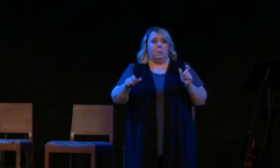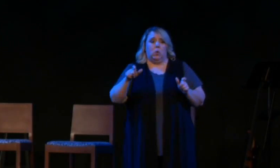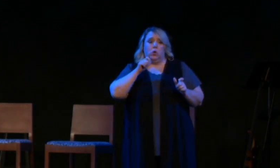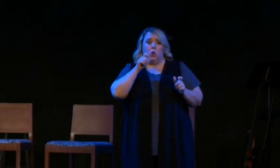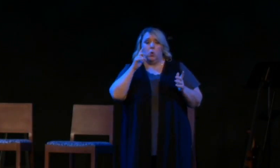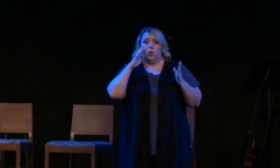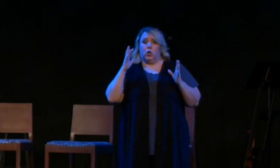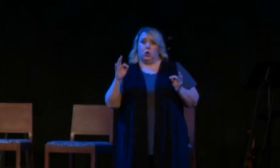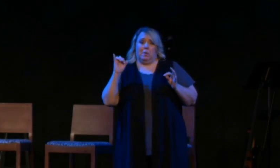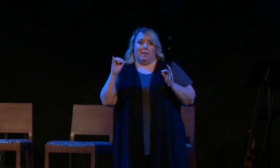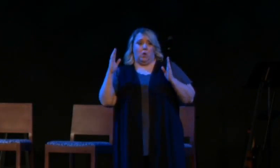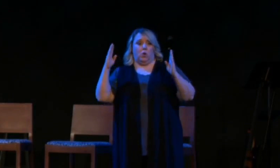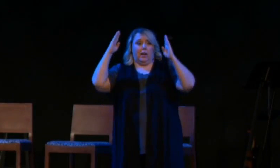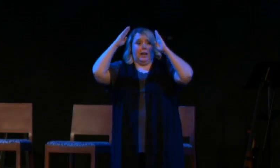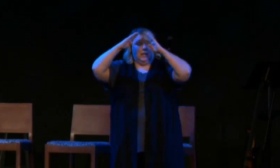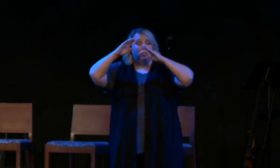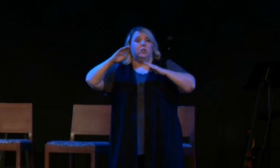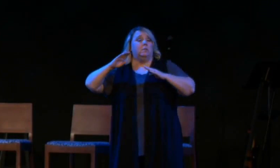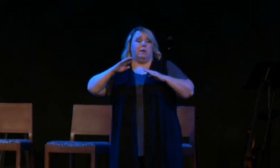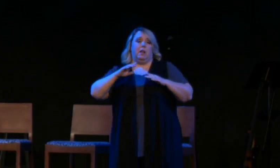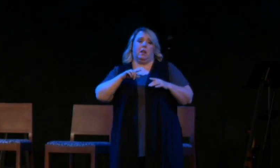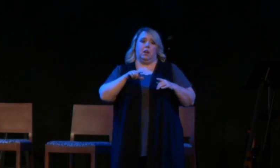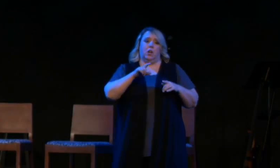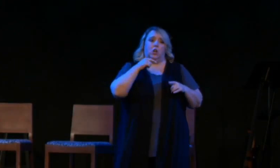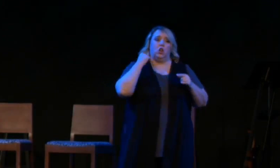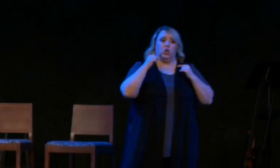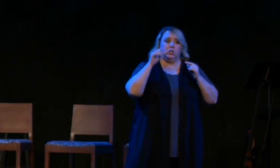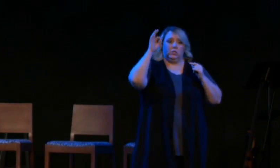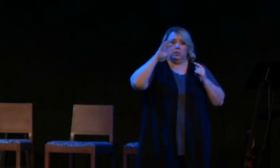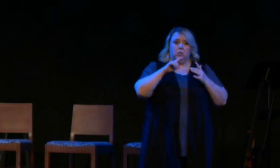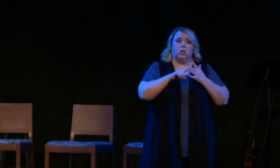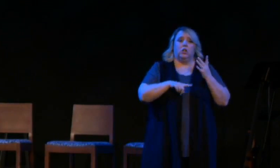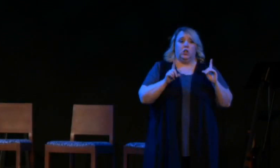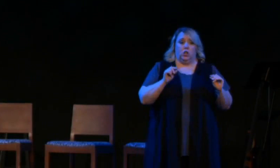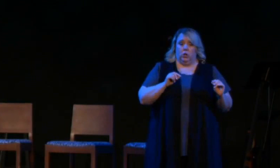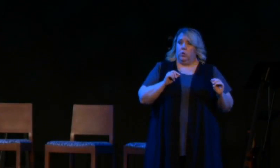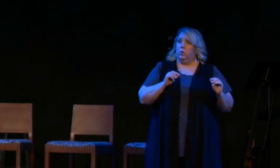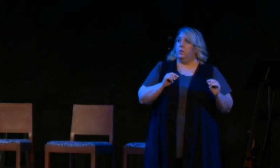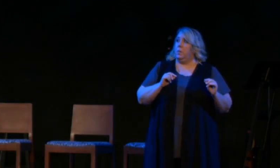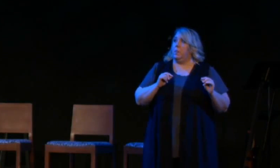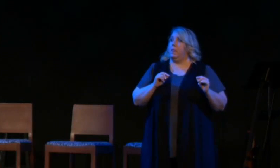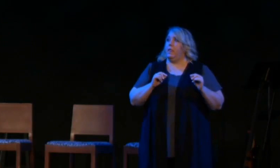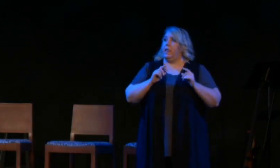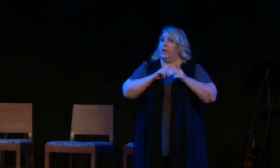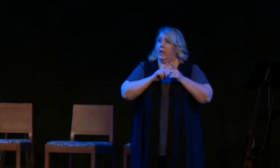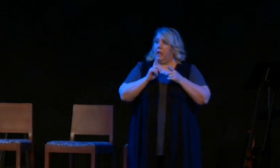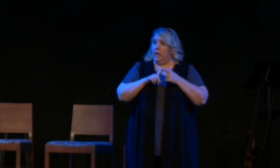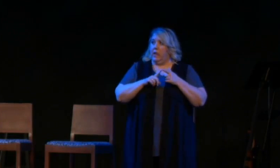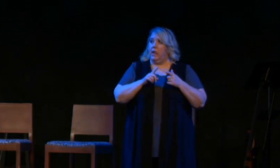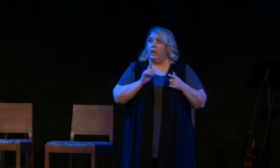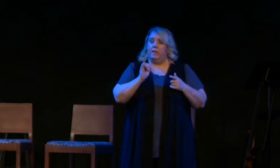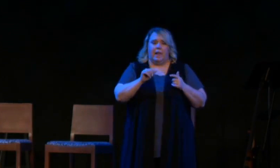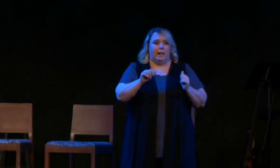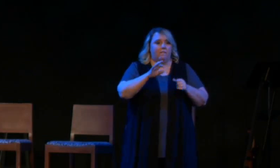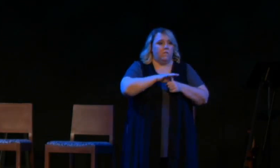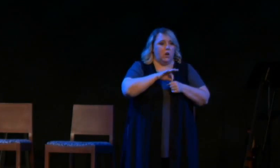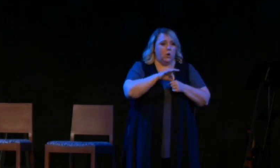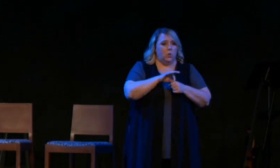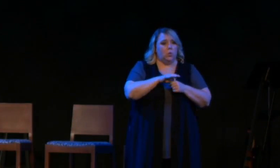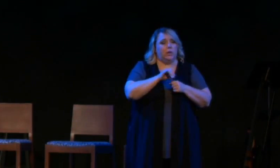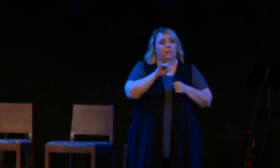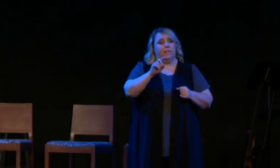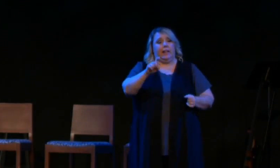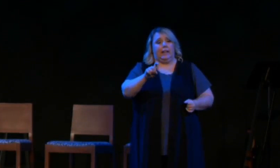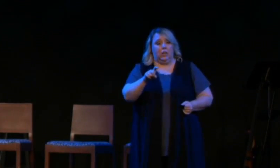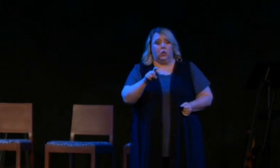clergy people do. So the Board of Ordained Ministry could discern. They could bring it to the clergy session. The clergy session could take a vote, if they need